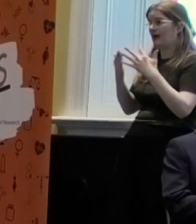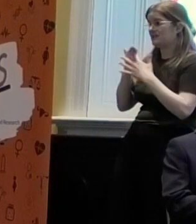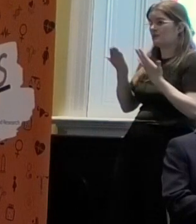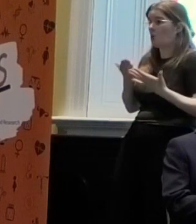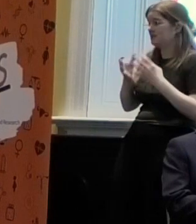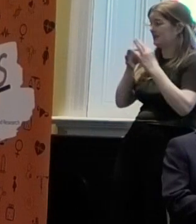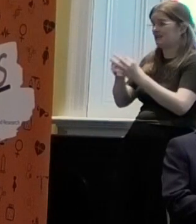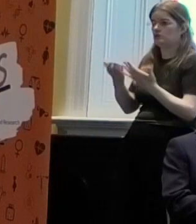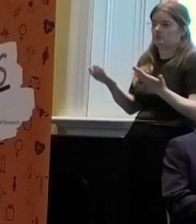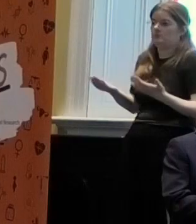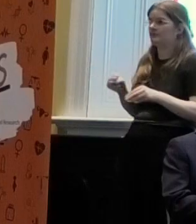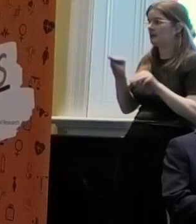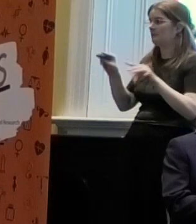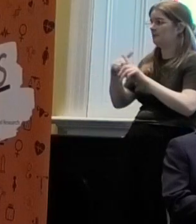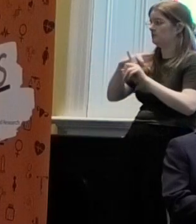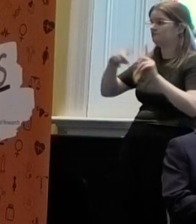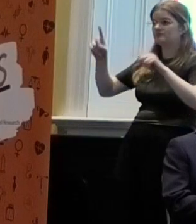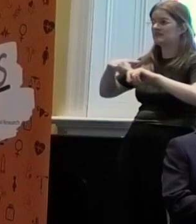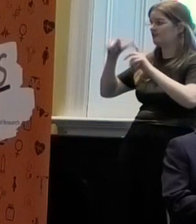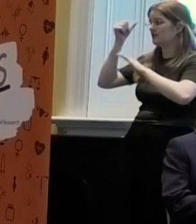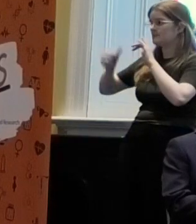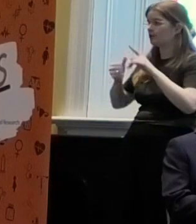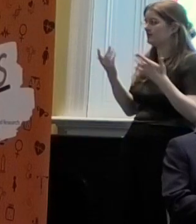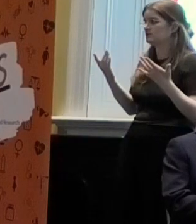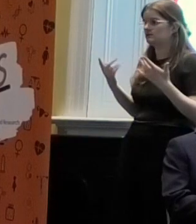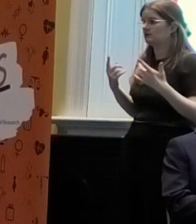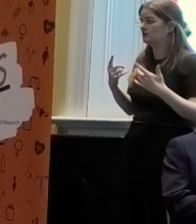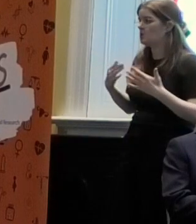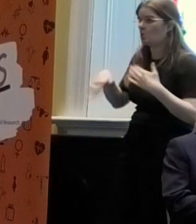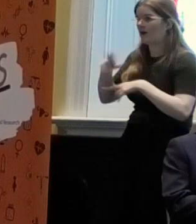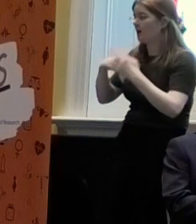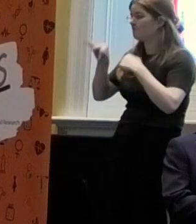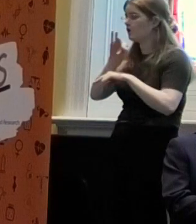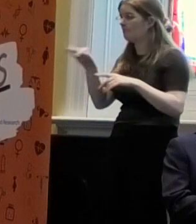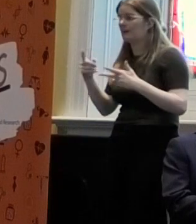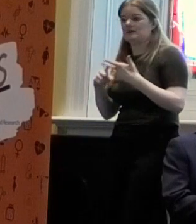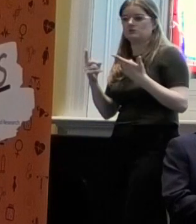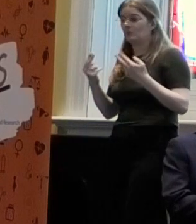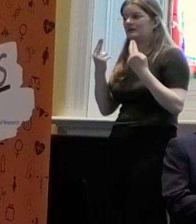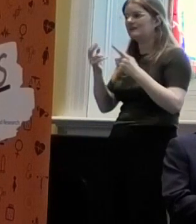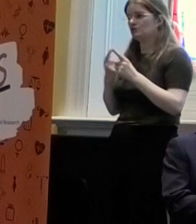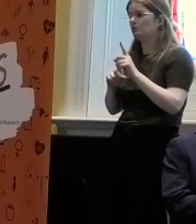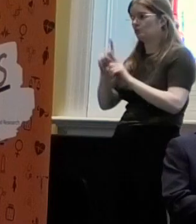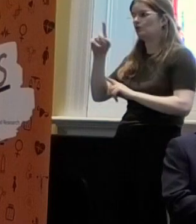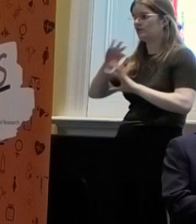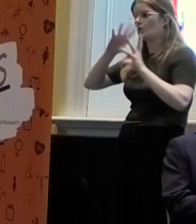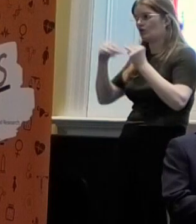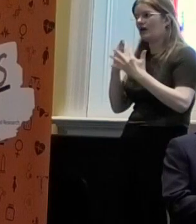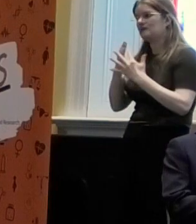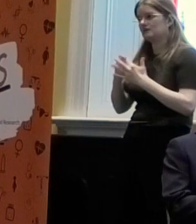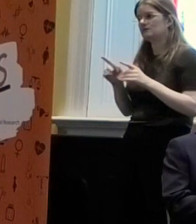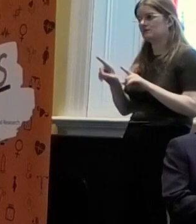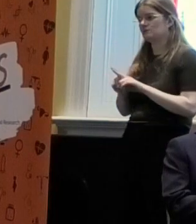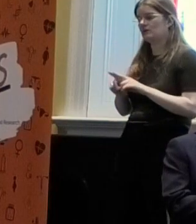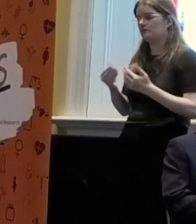you know, to do with, you know, people's different experiences or where they've come from. And so we need to work on that at the moment as